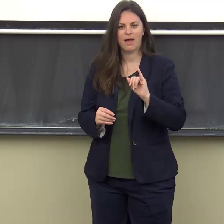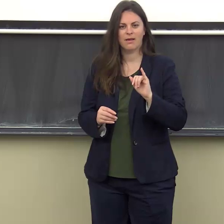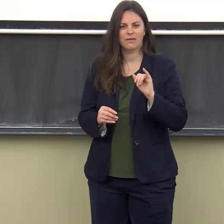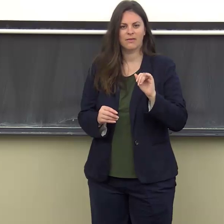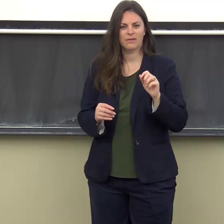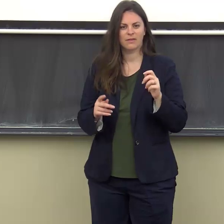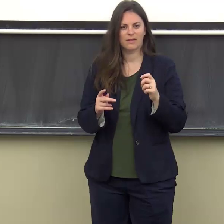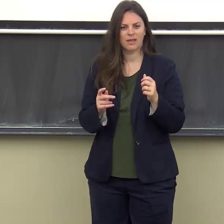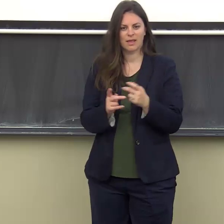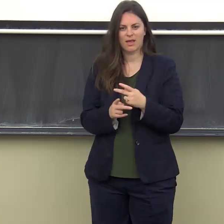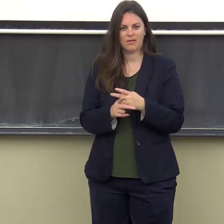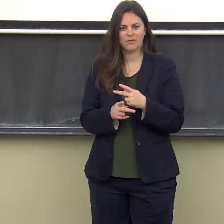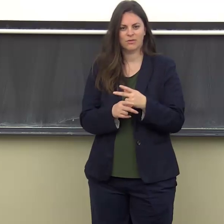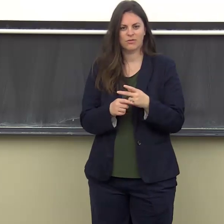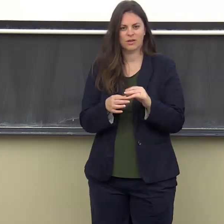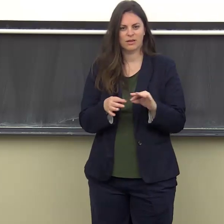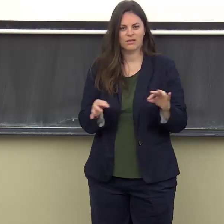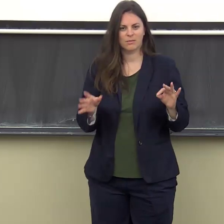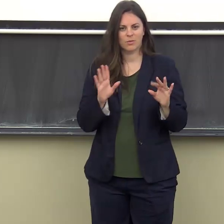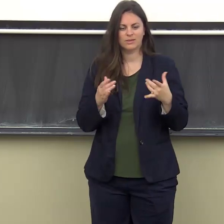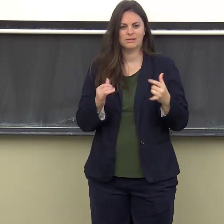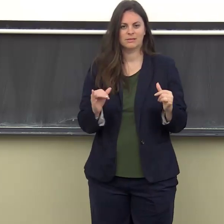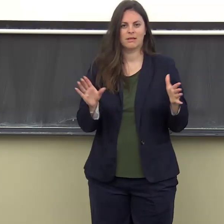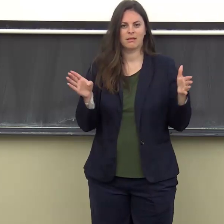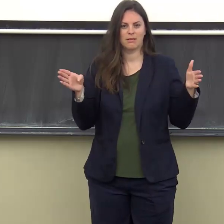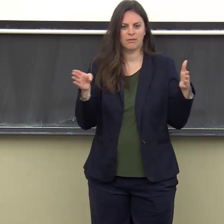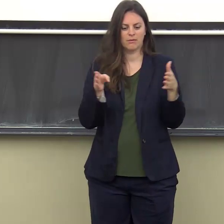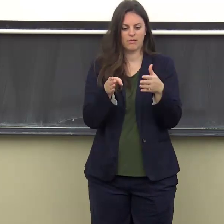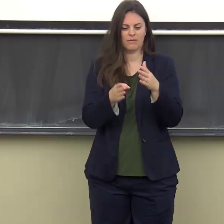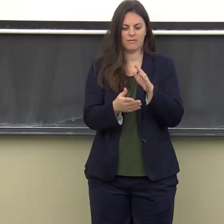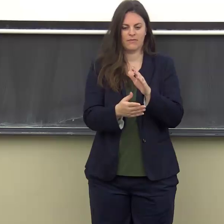resort to the it's not.